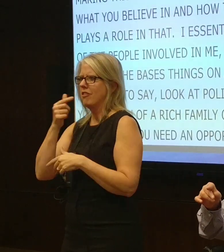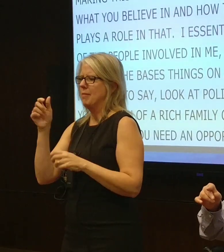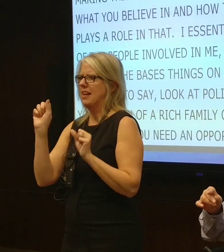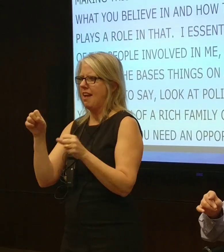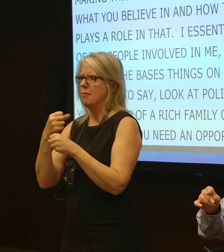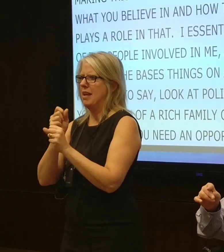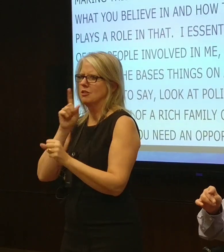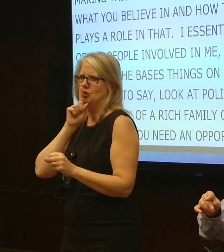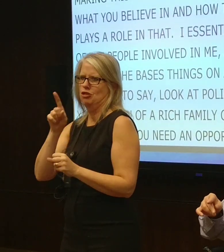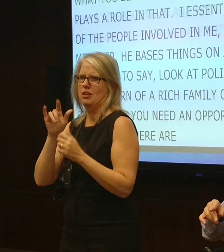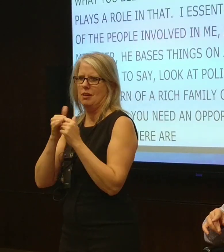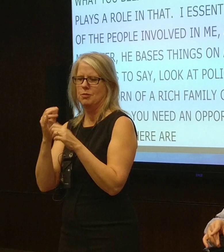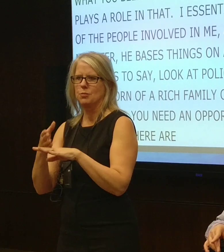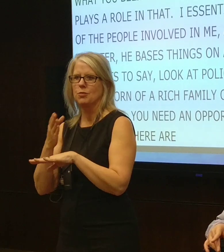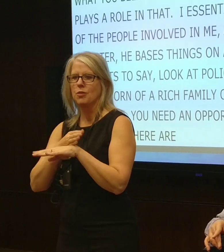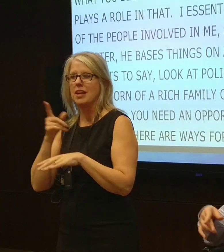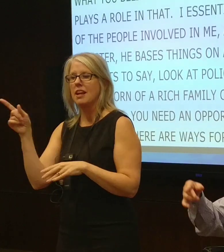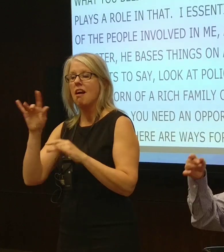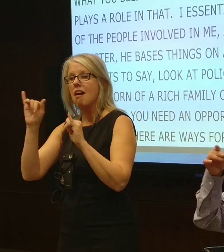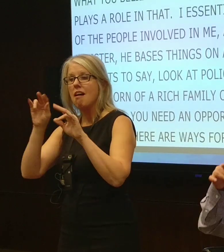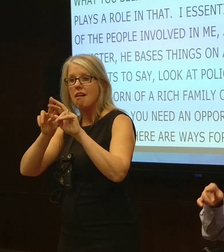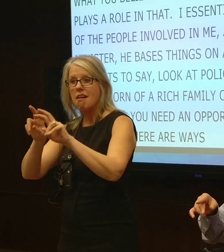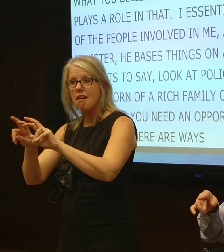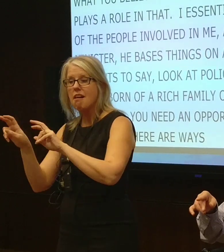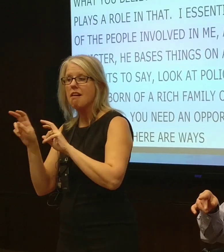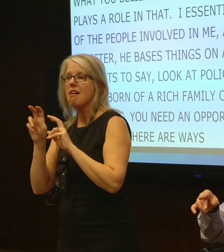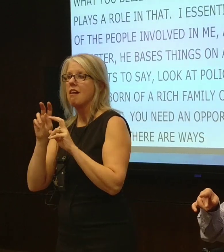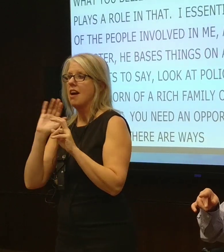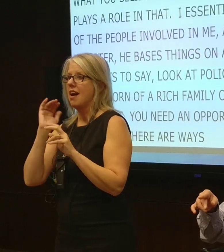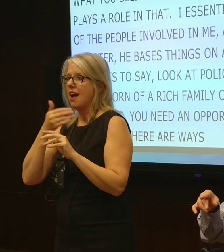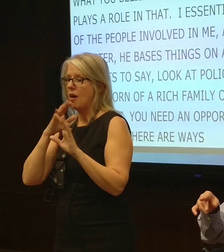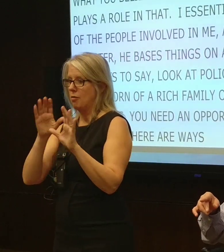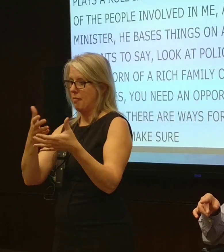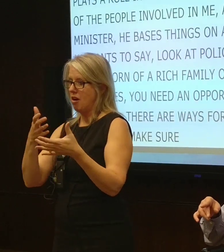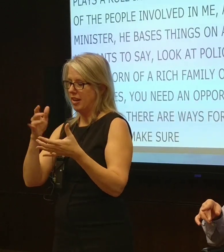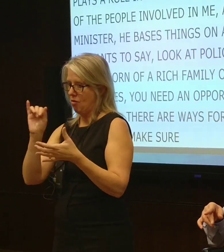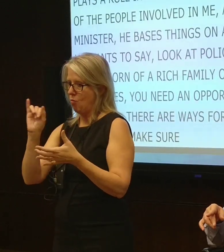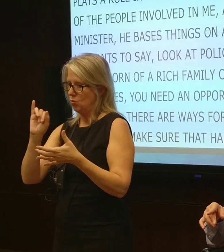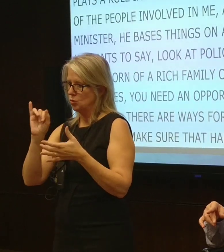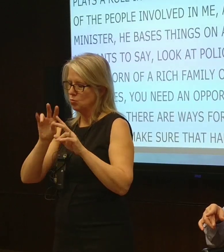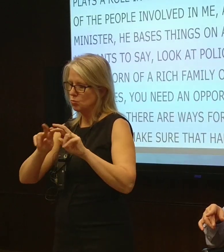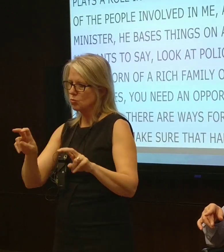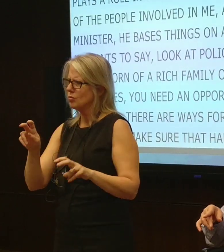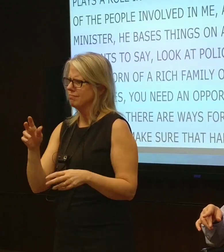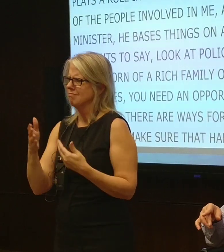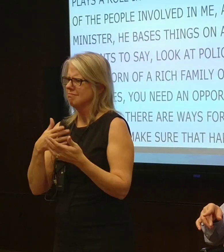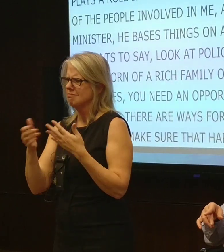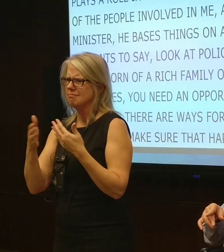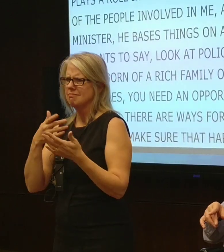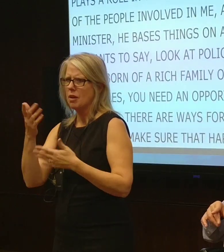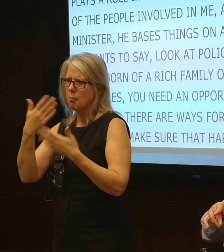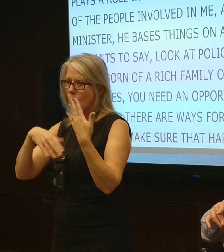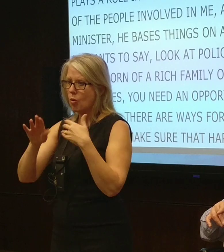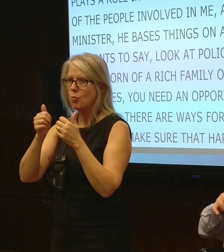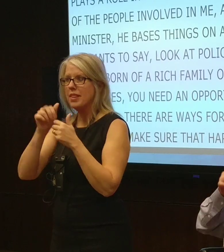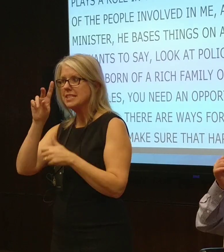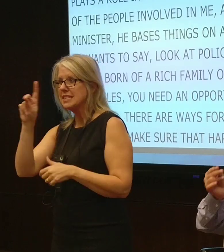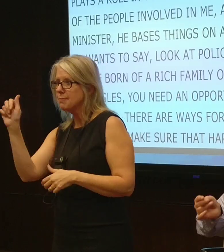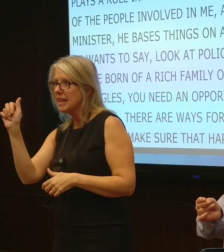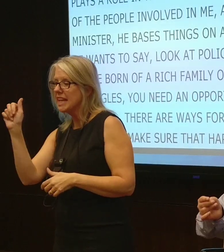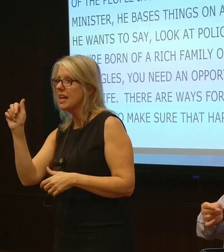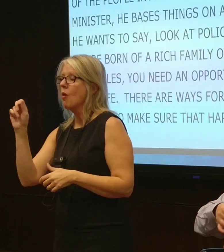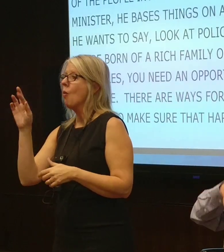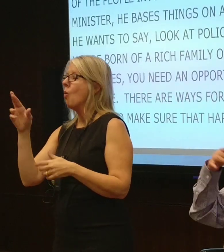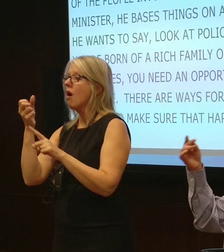that happens. I think he also looks at this, and I know our party is looking at this, like, It shouldn't matter whether you're born with a disability, whether